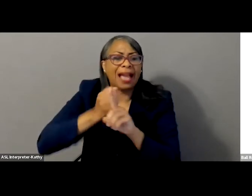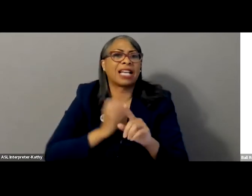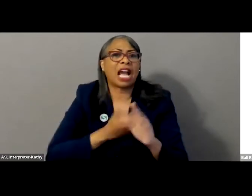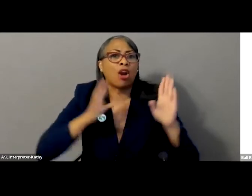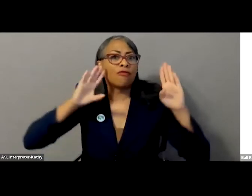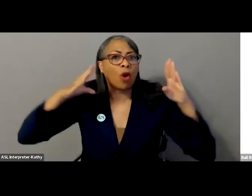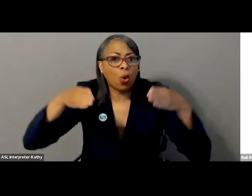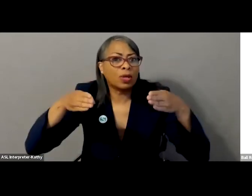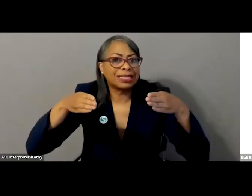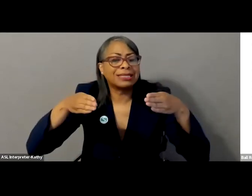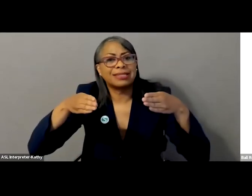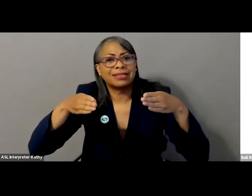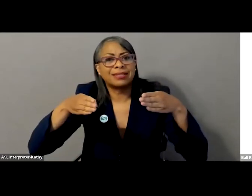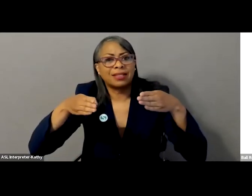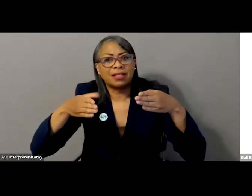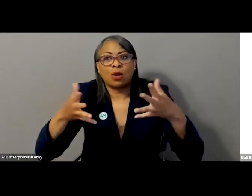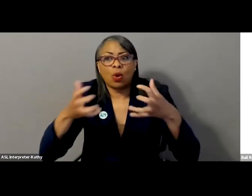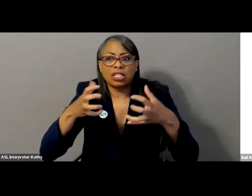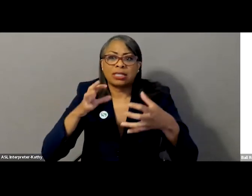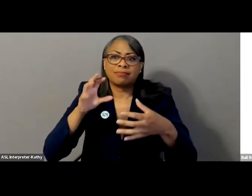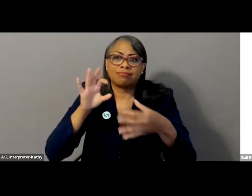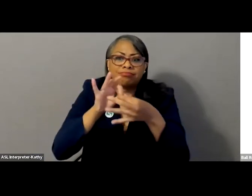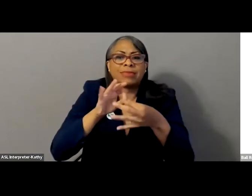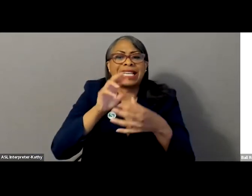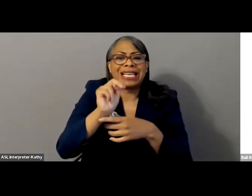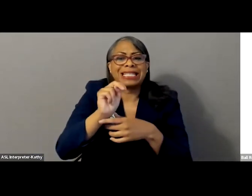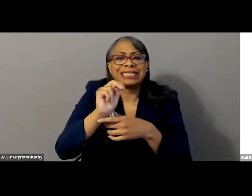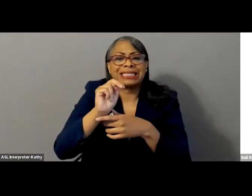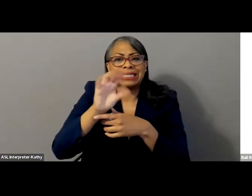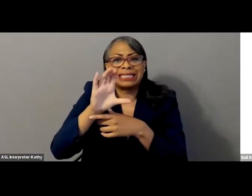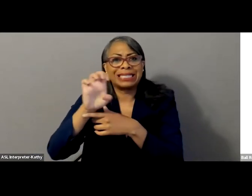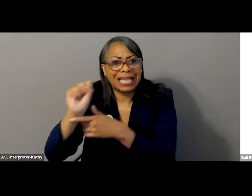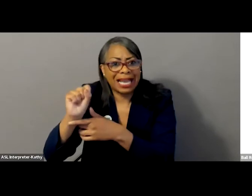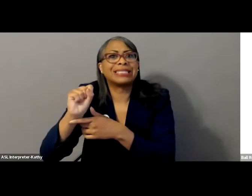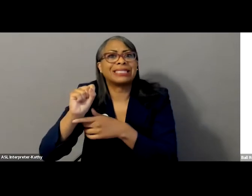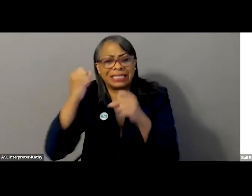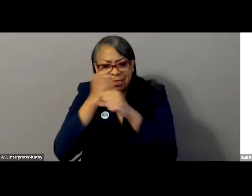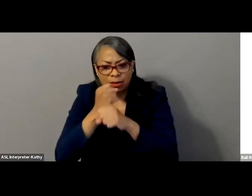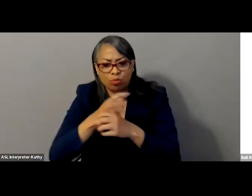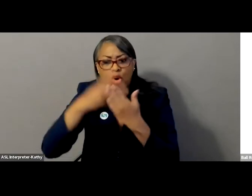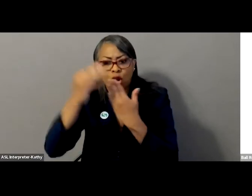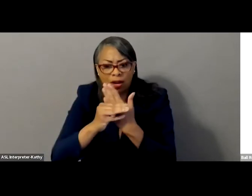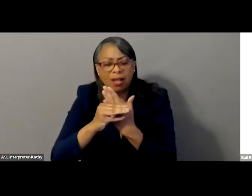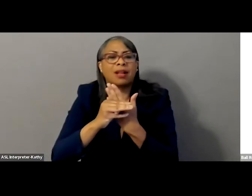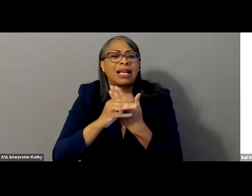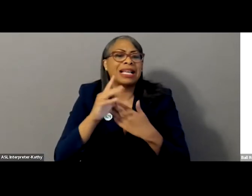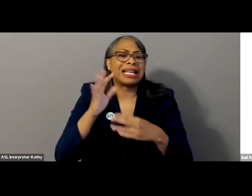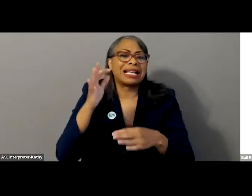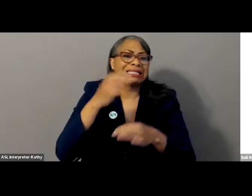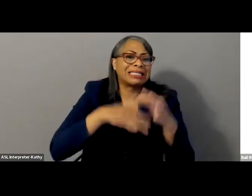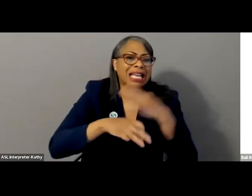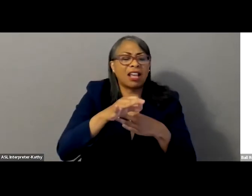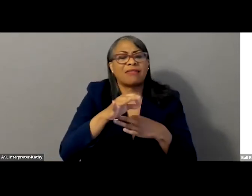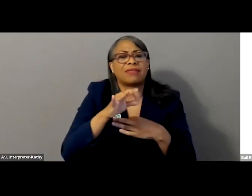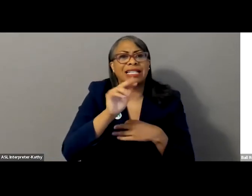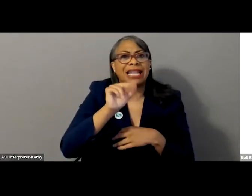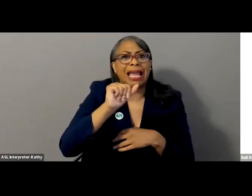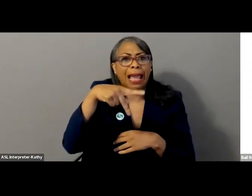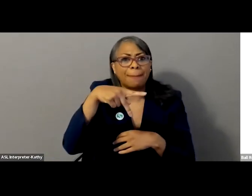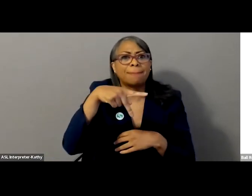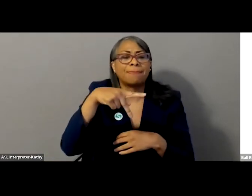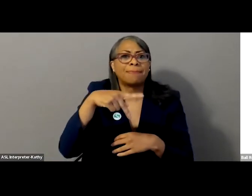be entirely on the NCES statistical programs as opposed to their assessment programs like NAEP, because there was a